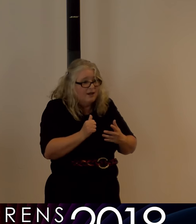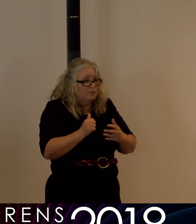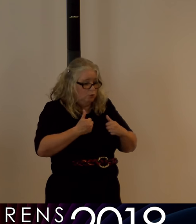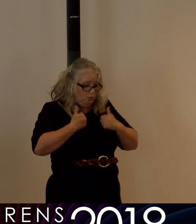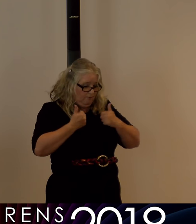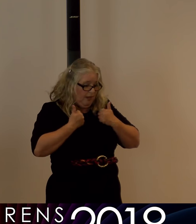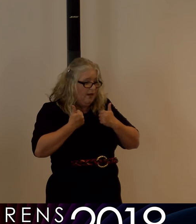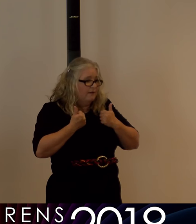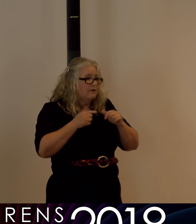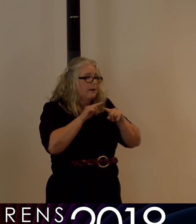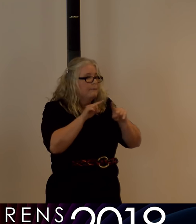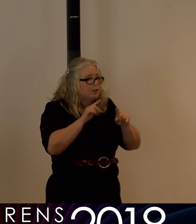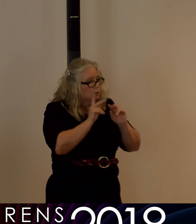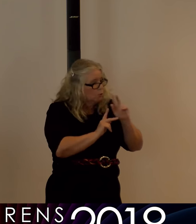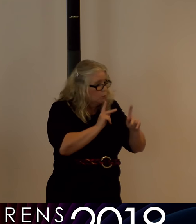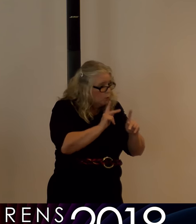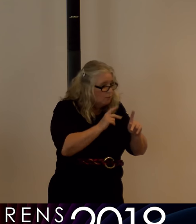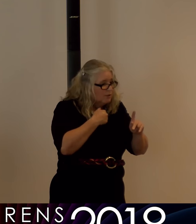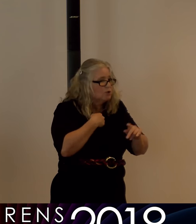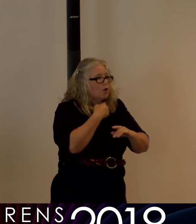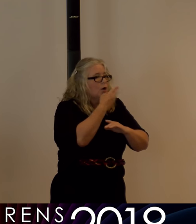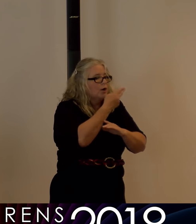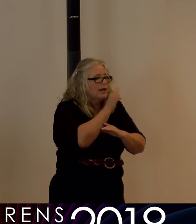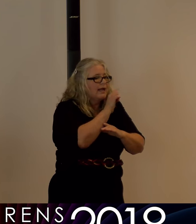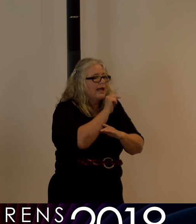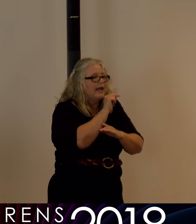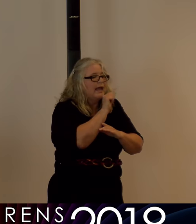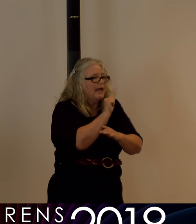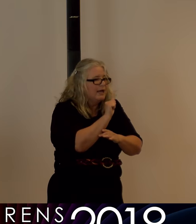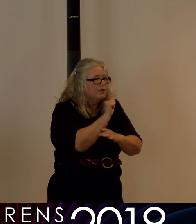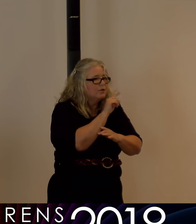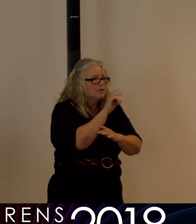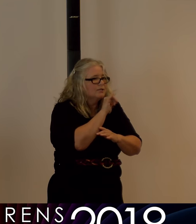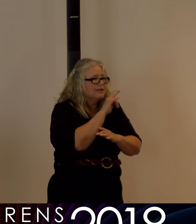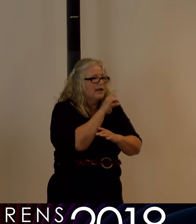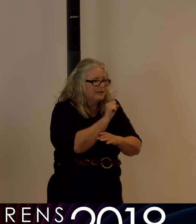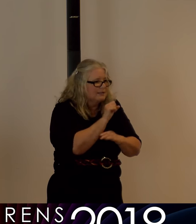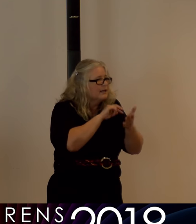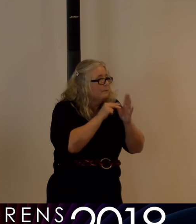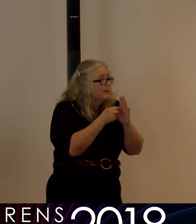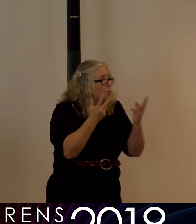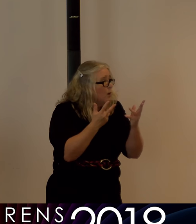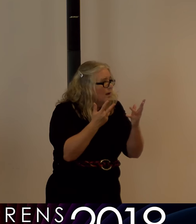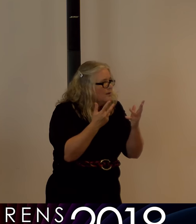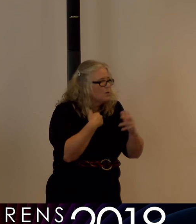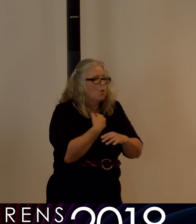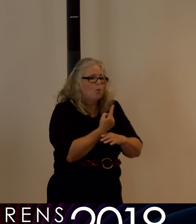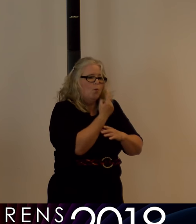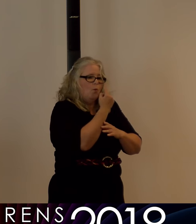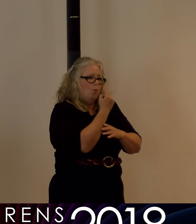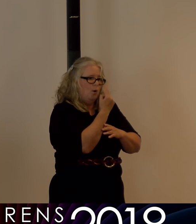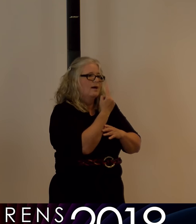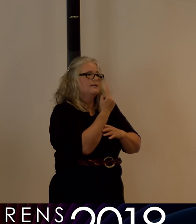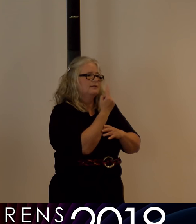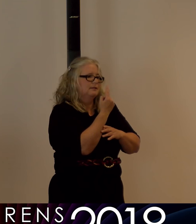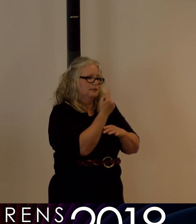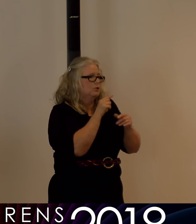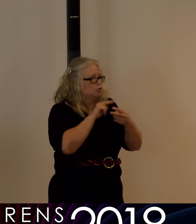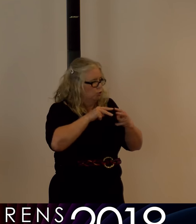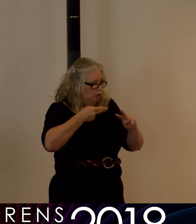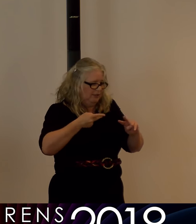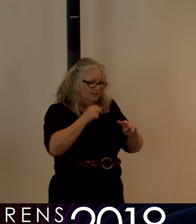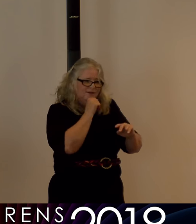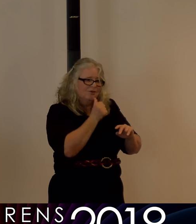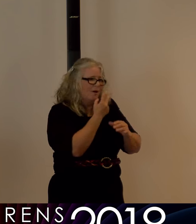meaning different copies of the gene. They have one copy affected, one copy that's normal, and that's exactly true in mice as well. So this is